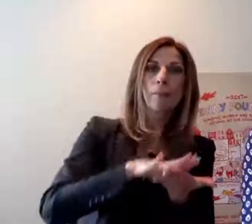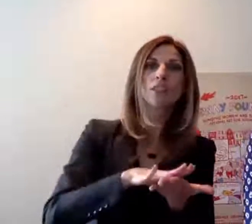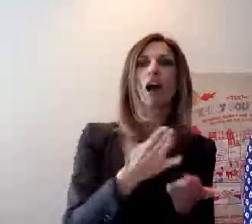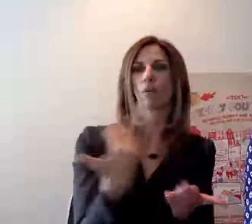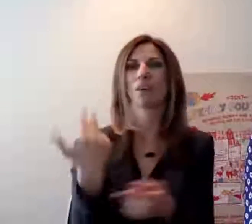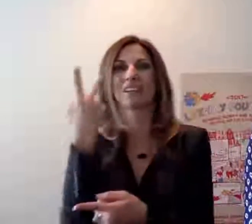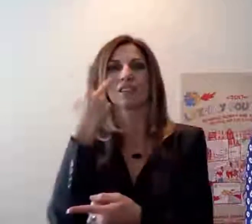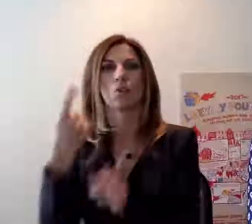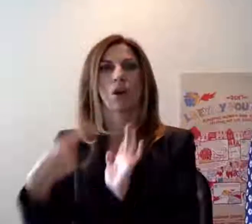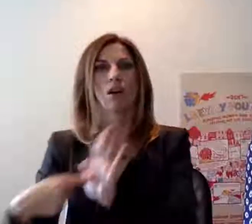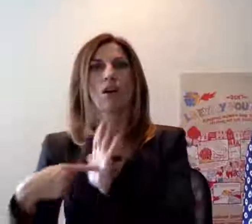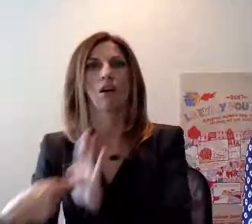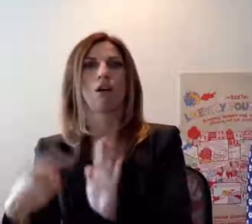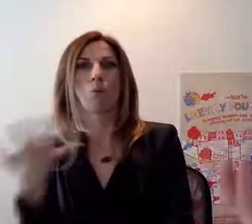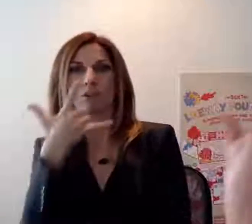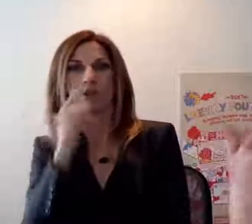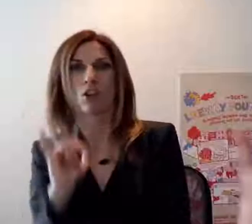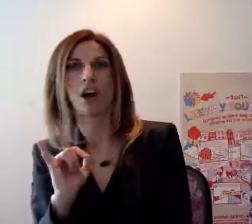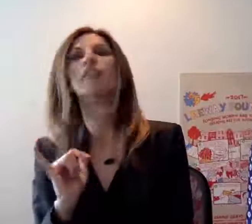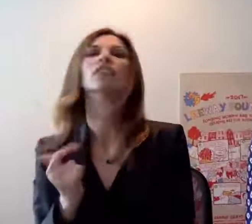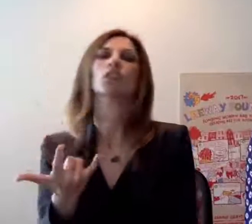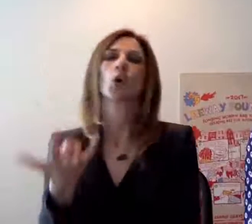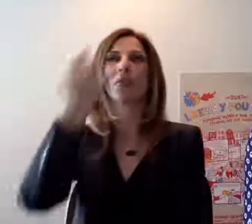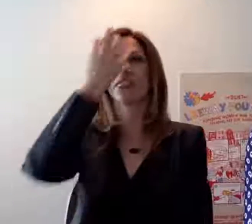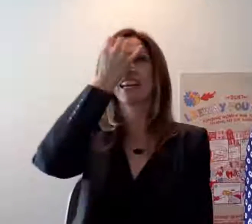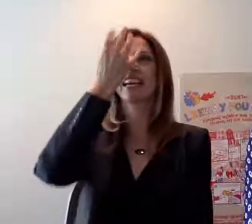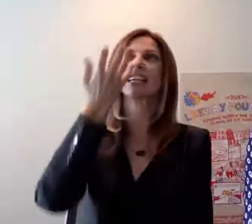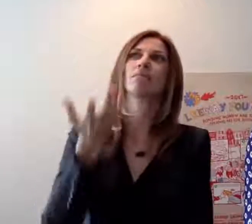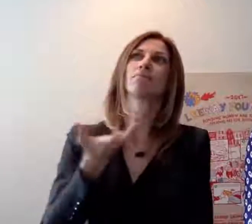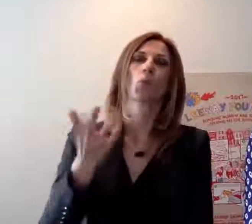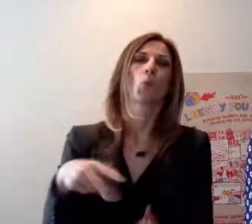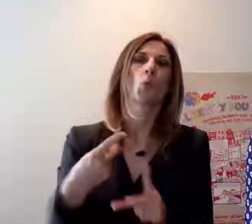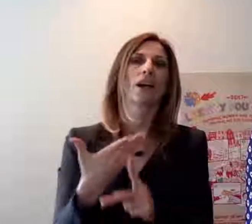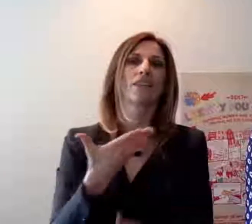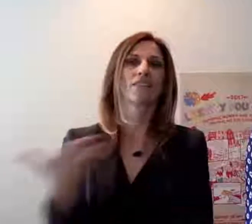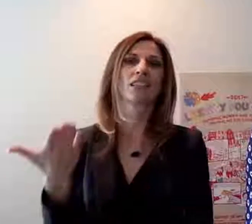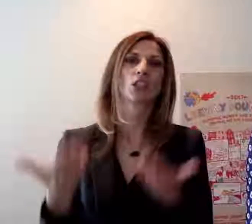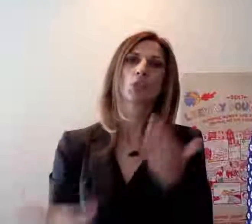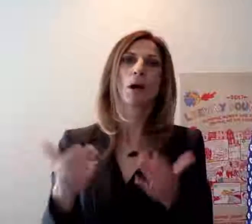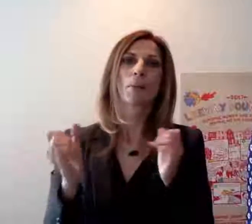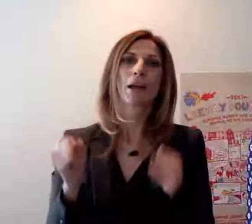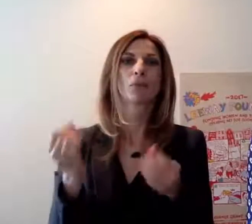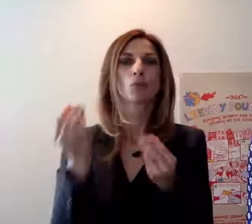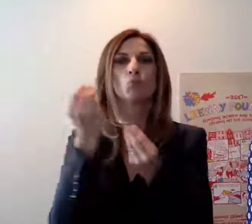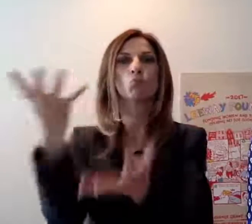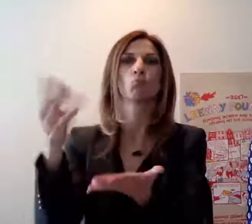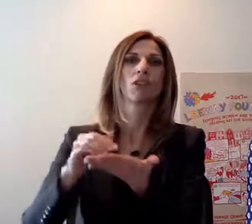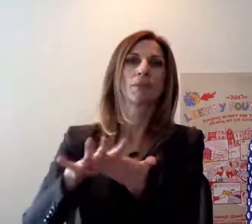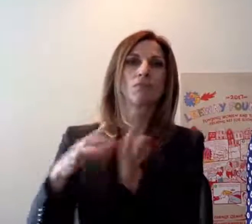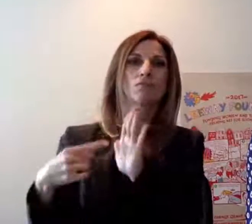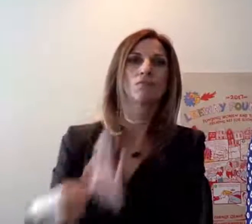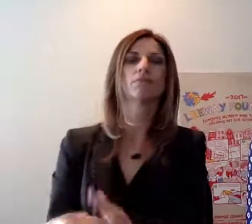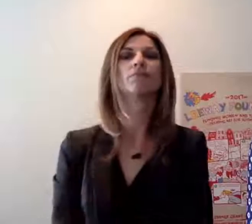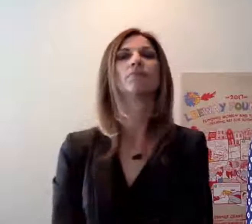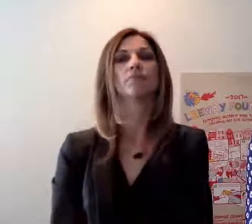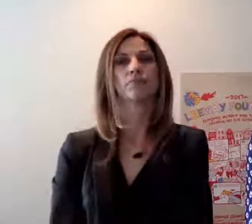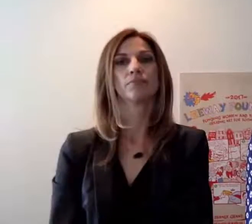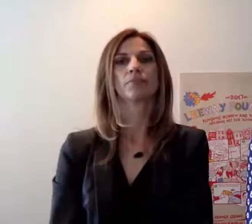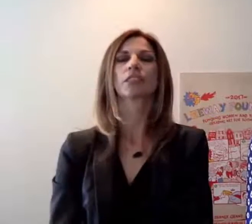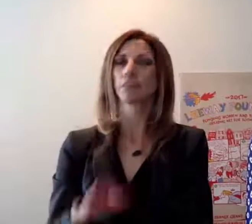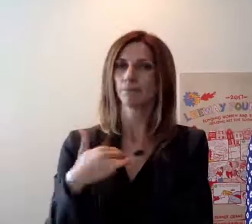in that stage 1 application. So you also want to think what kinds of things you might be able to give documentation of. So I just